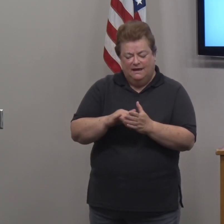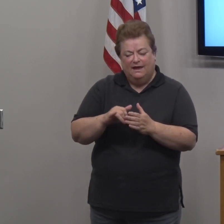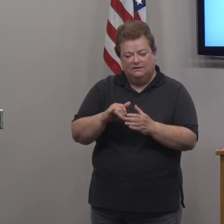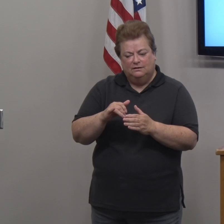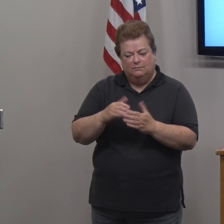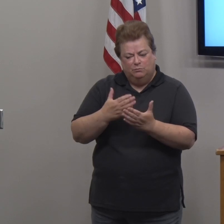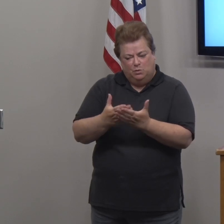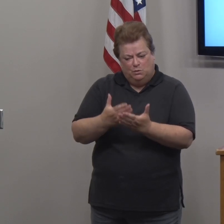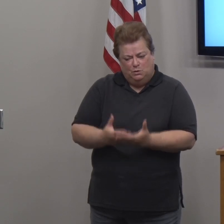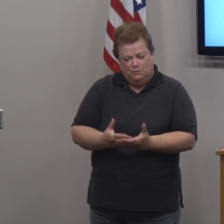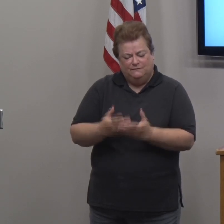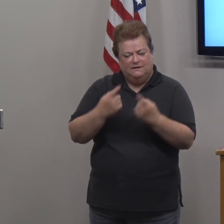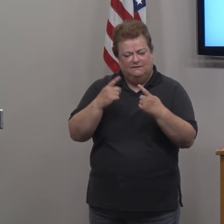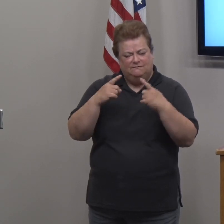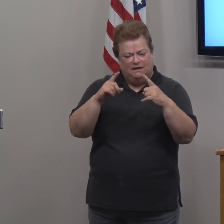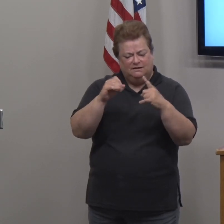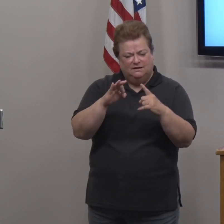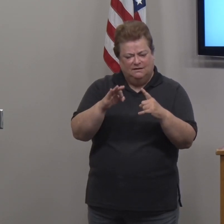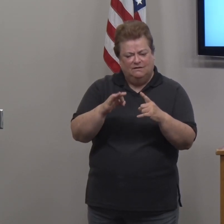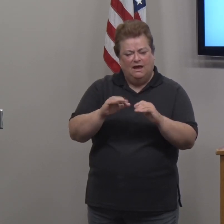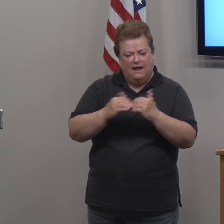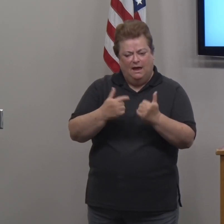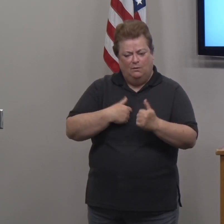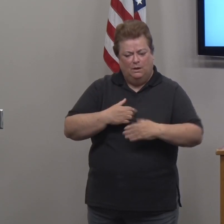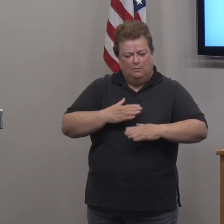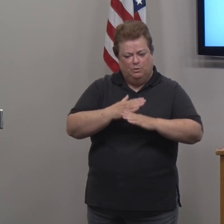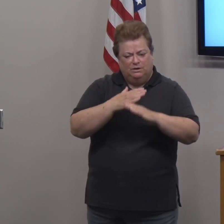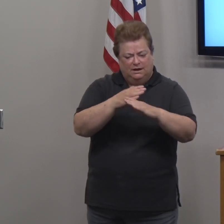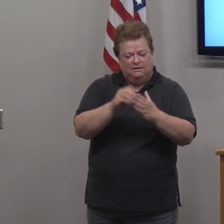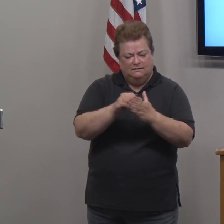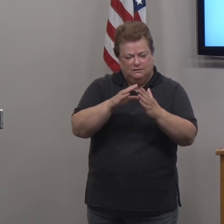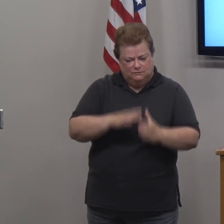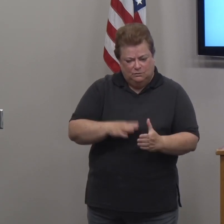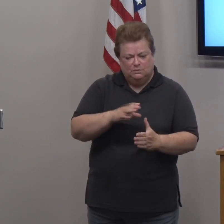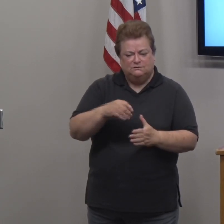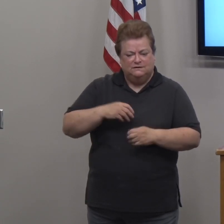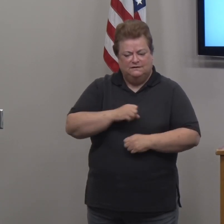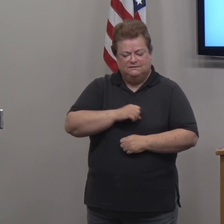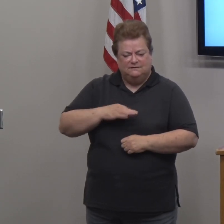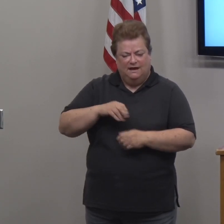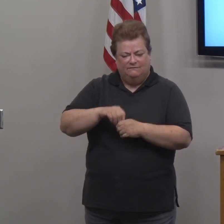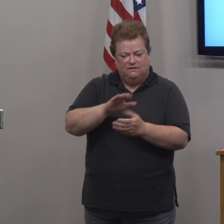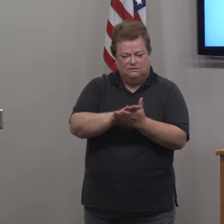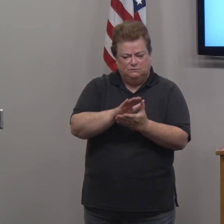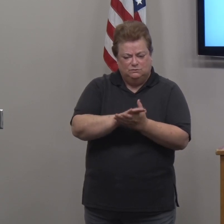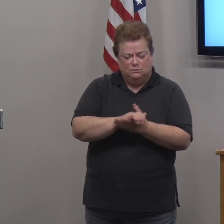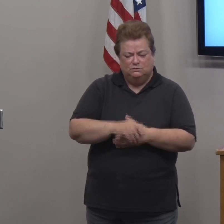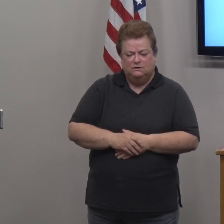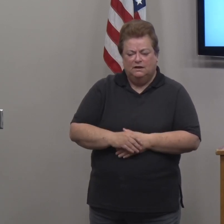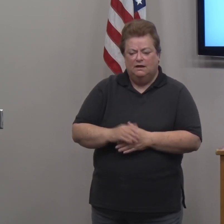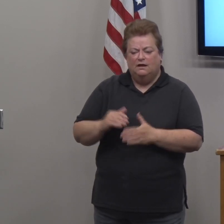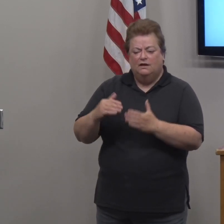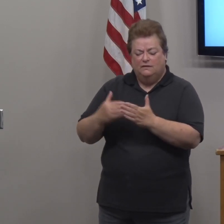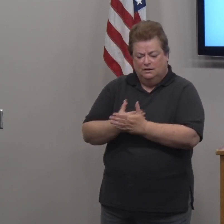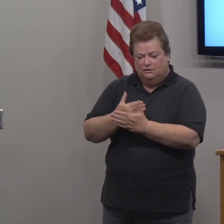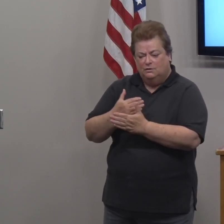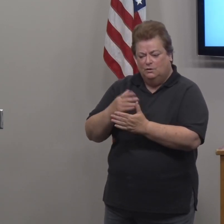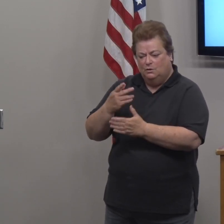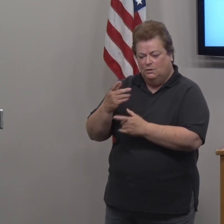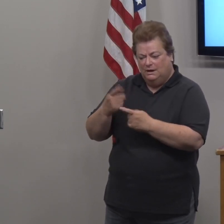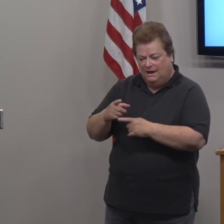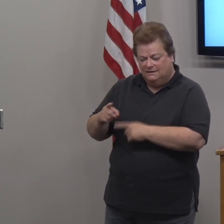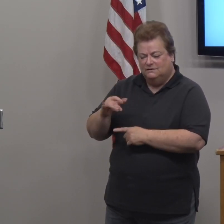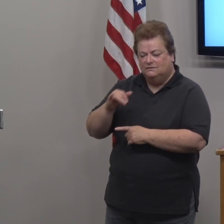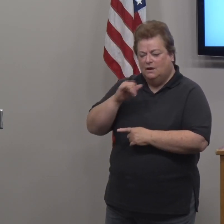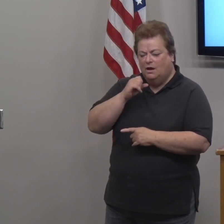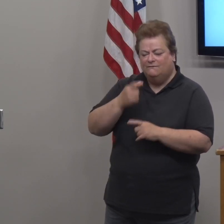that were put in place to protect students in school and staff. The new cases are due to the increased social activities outside of the